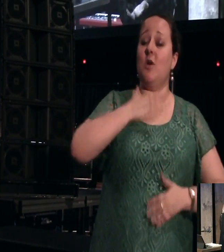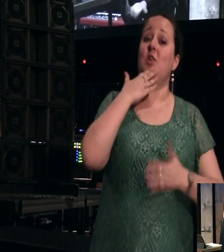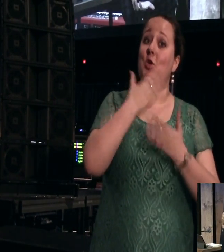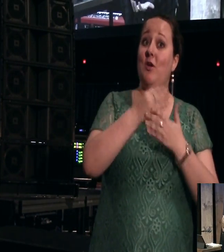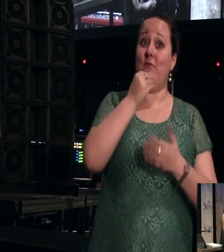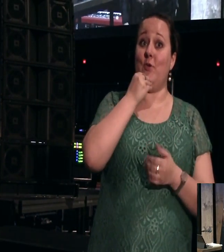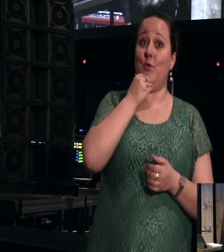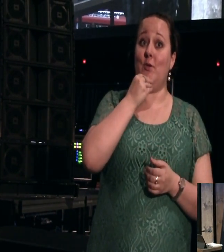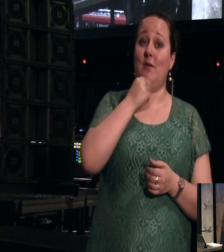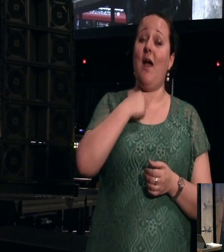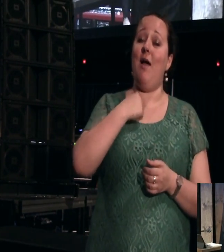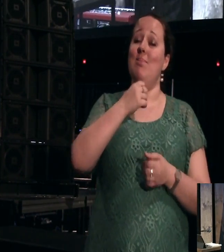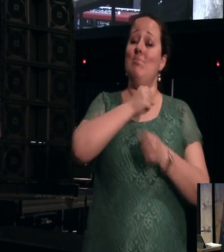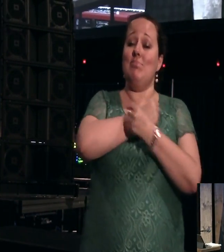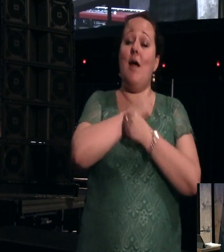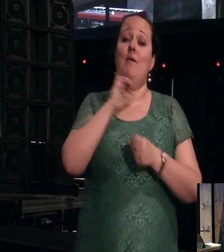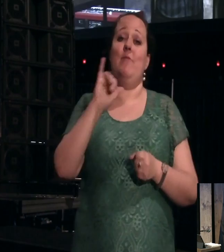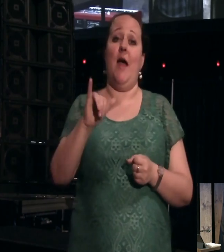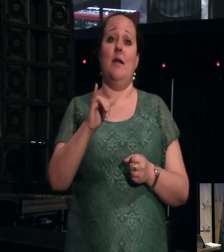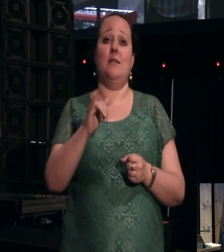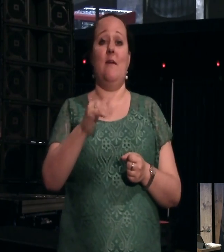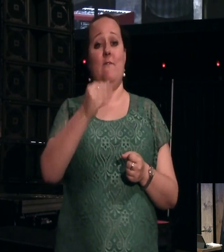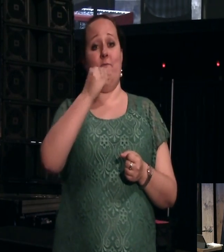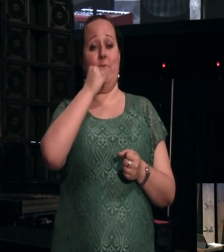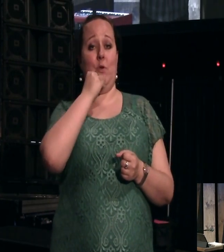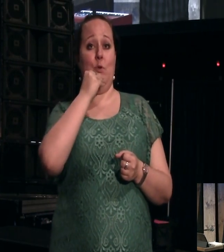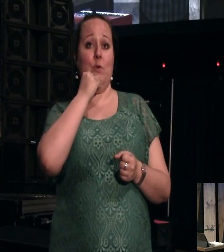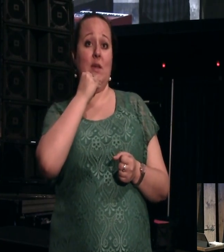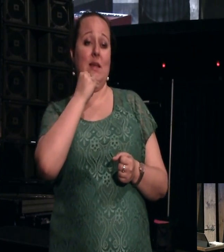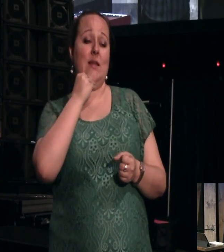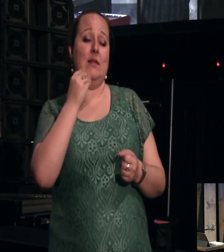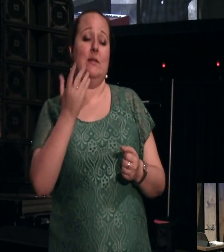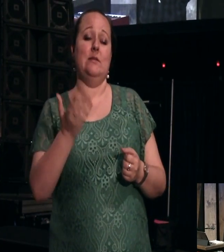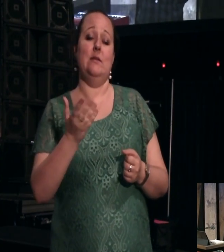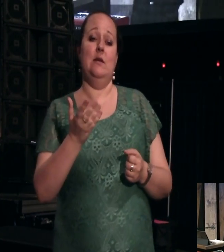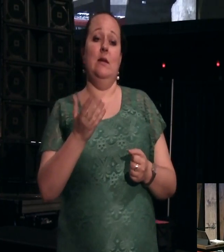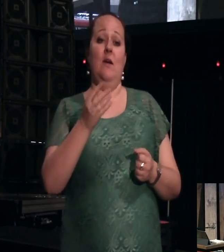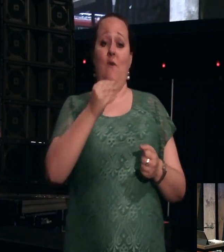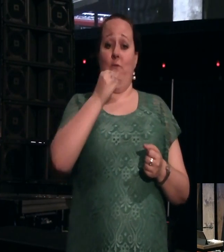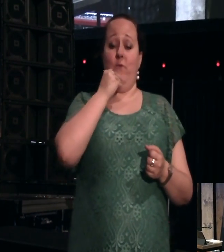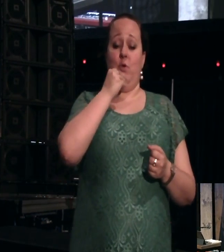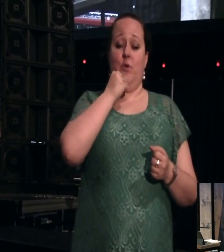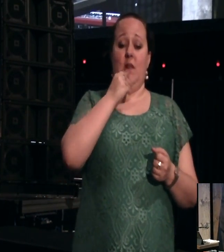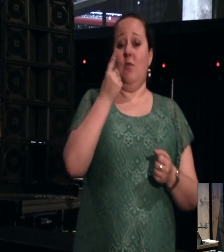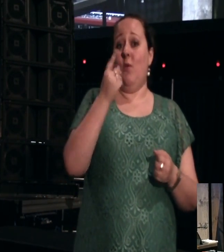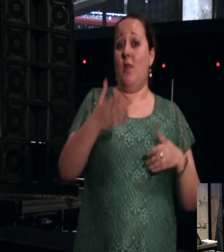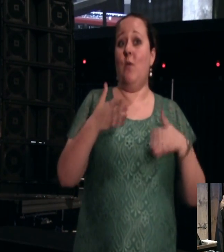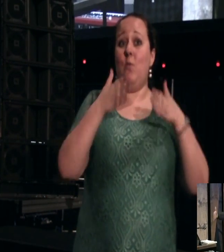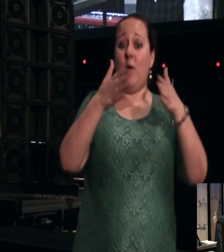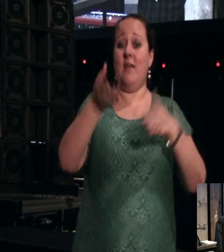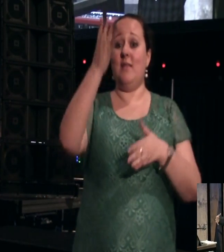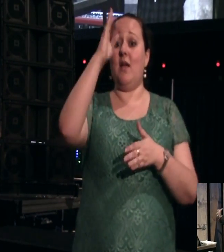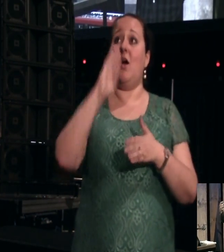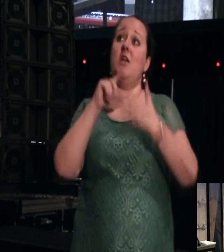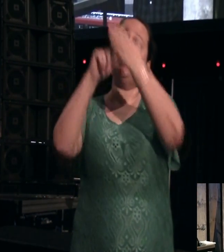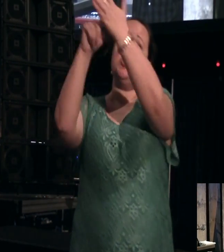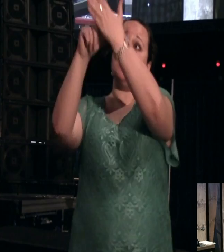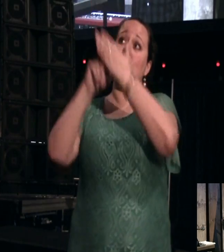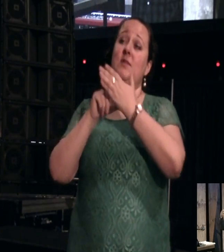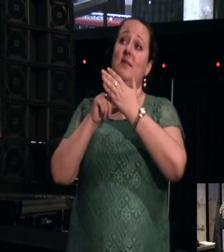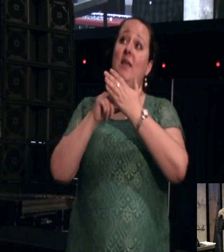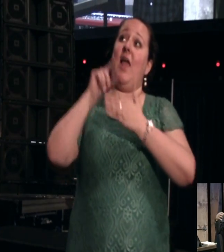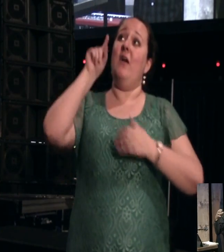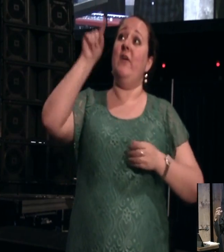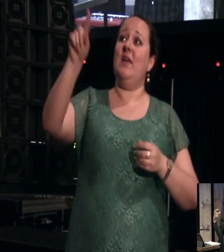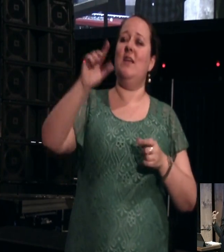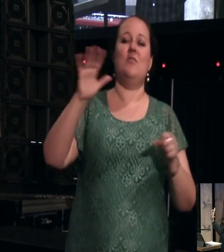you can enjoy good food. And I love good food. I talk about food a lot, not because food is an end in itself, but food is